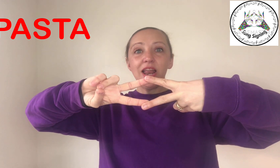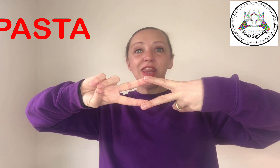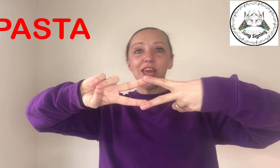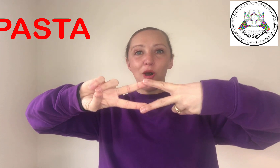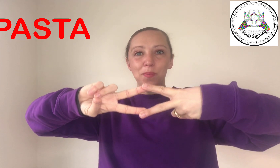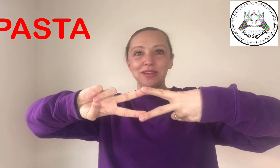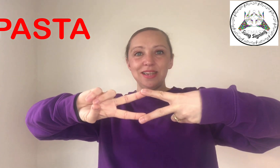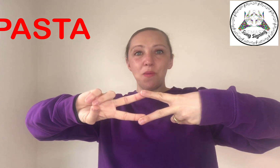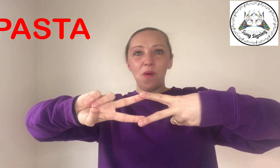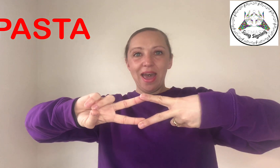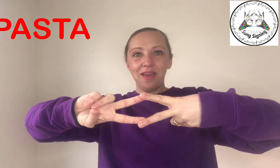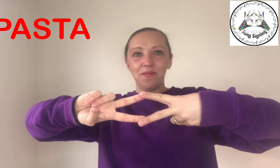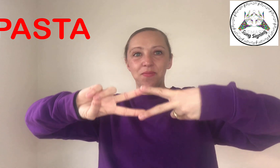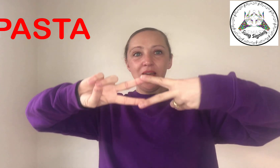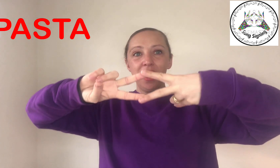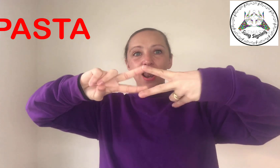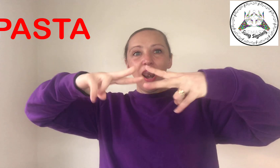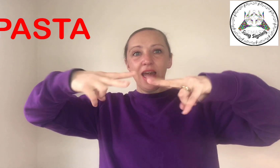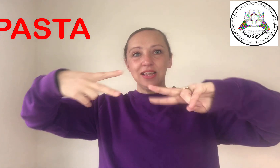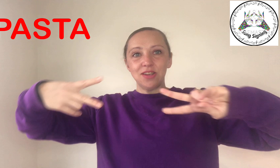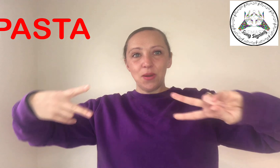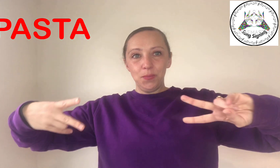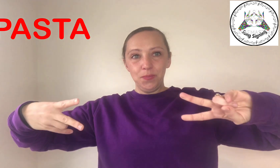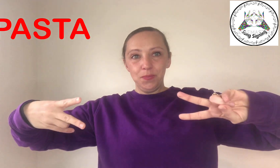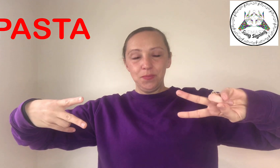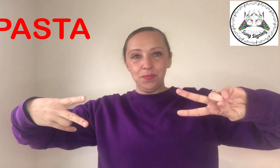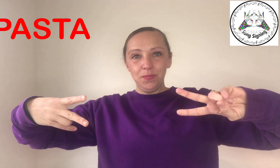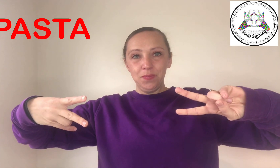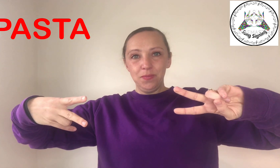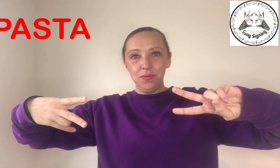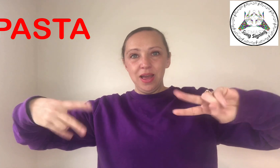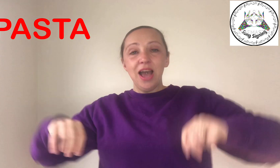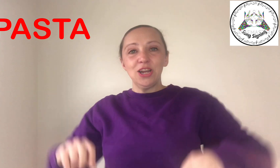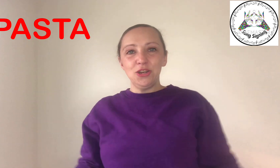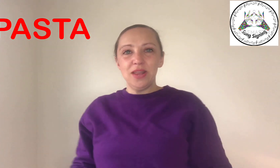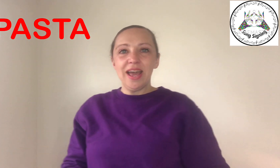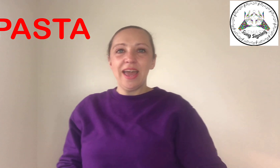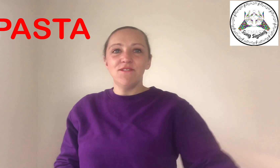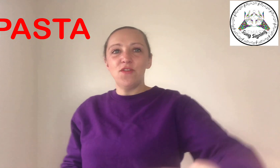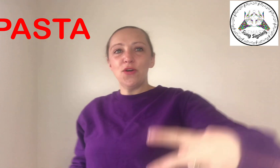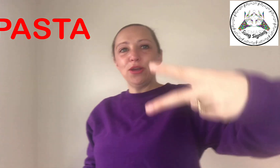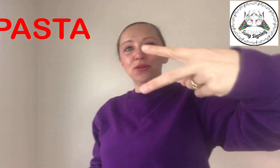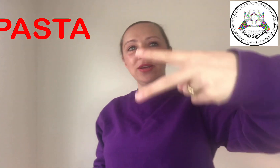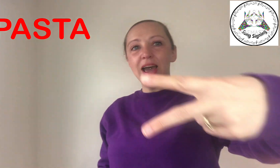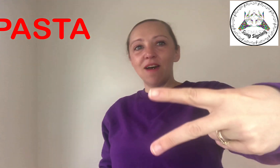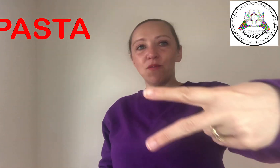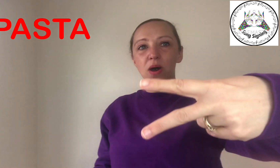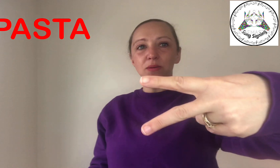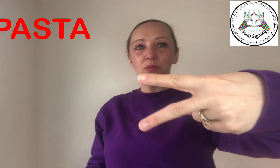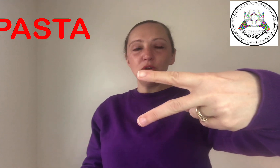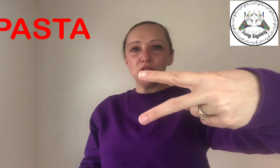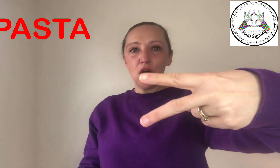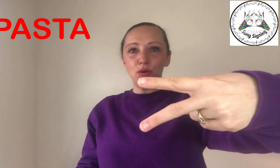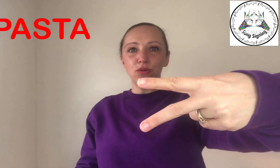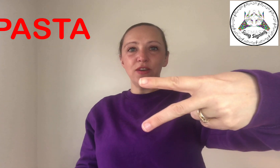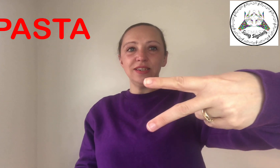the opposite way, like so. I'm gonna do that again for you. So you have one with your knuckles facing